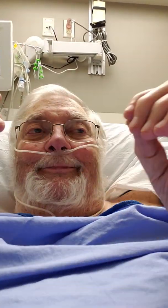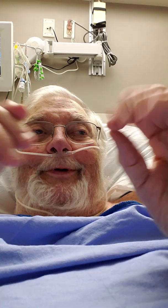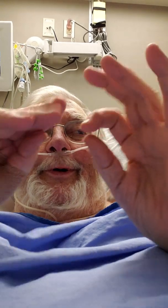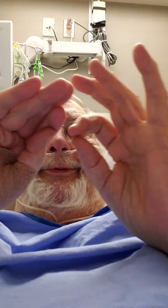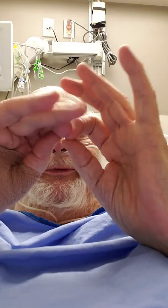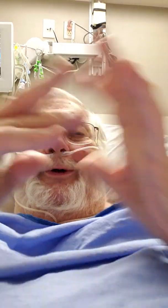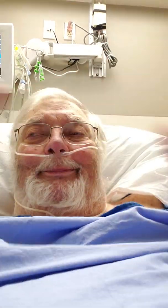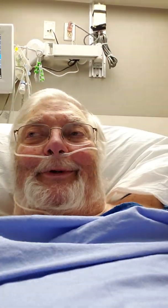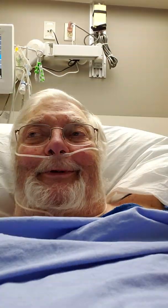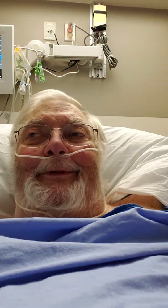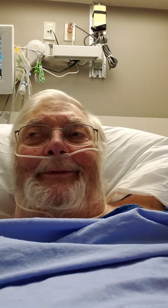No interpreter.